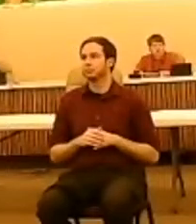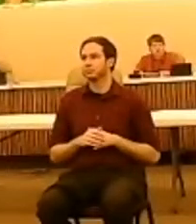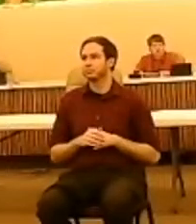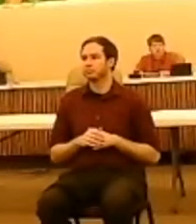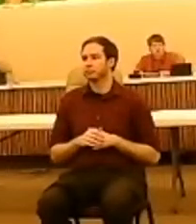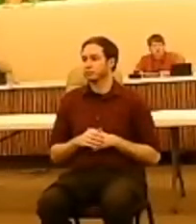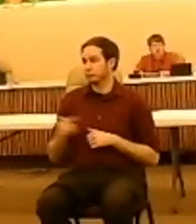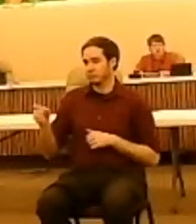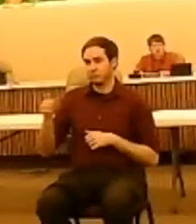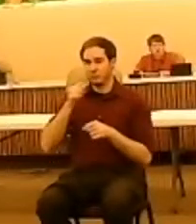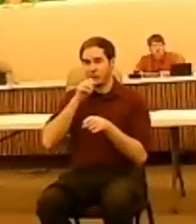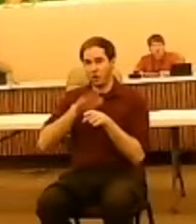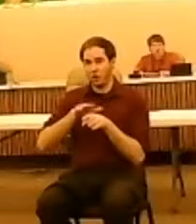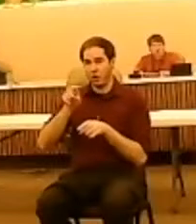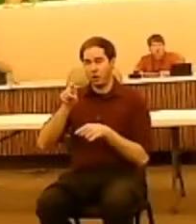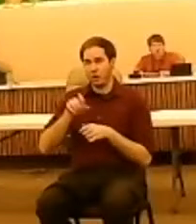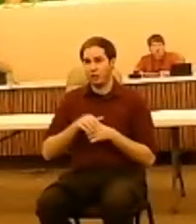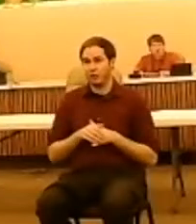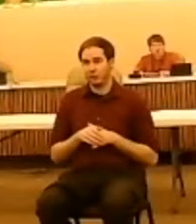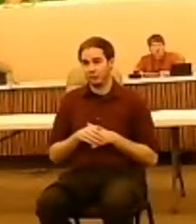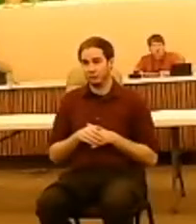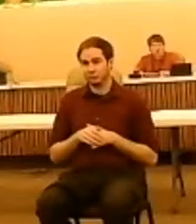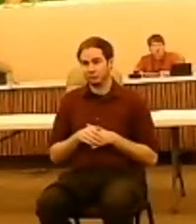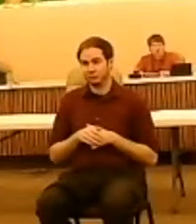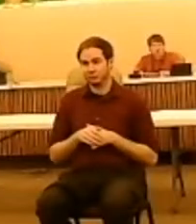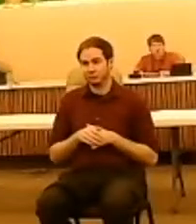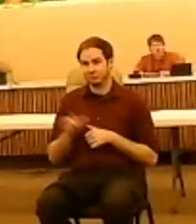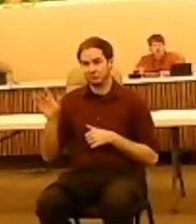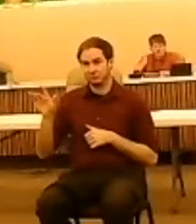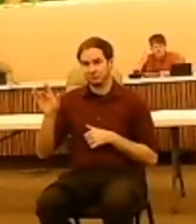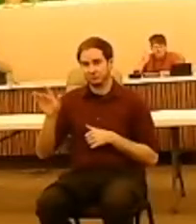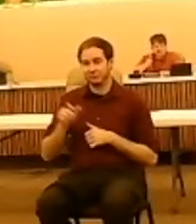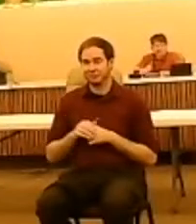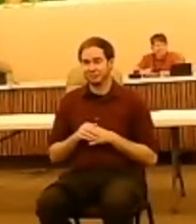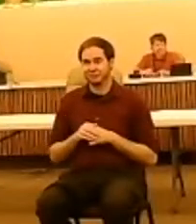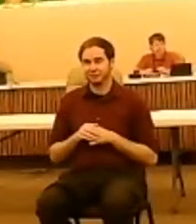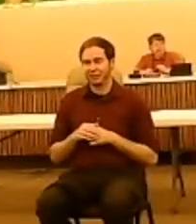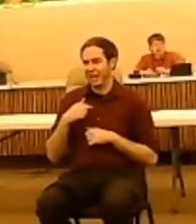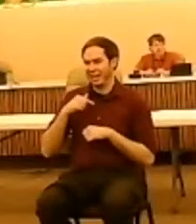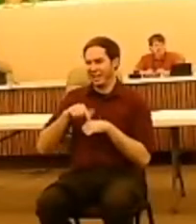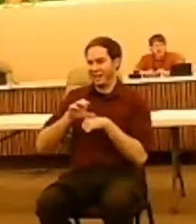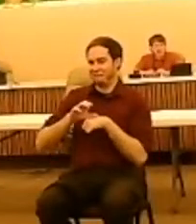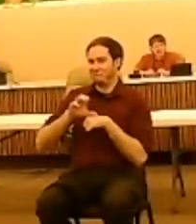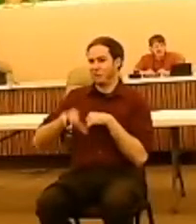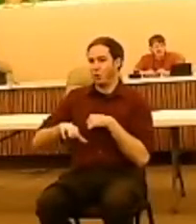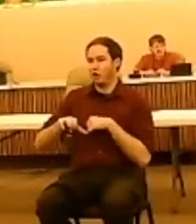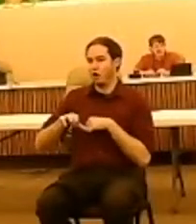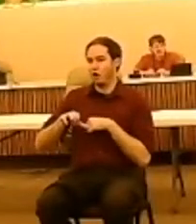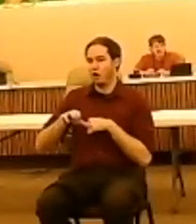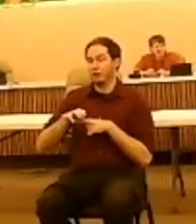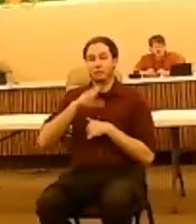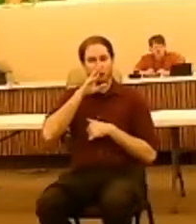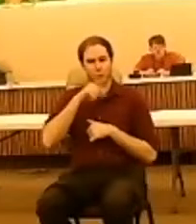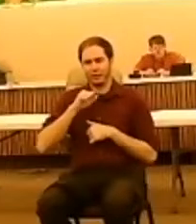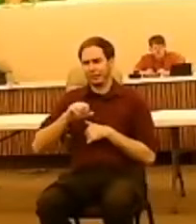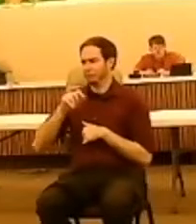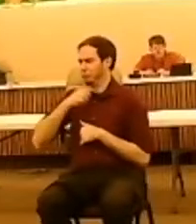Is that mic on? Thank you very much. Thank you very much. I can't force unmuting. Thank